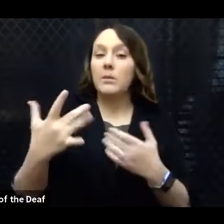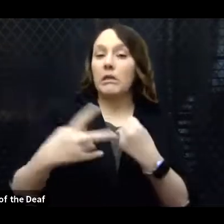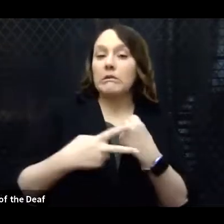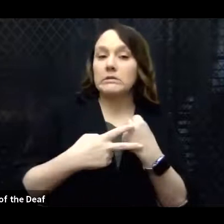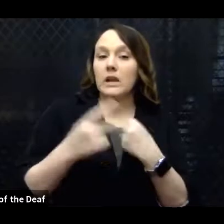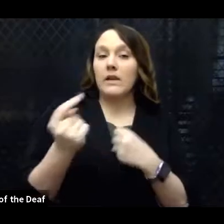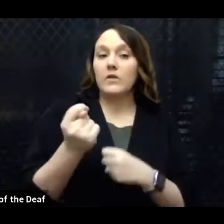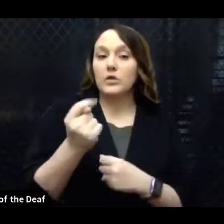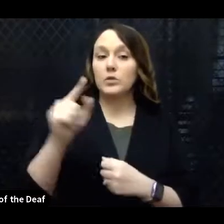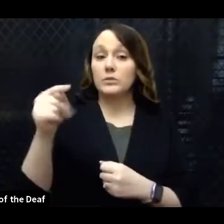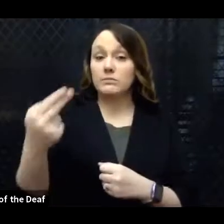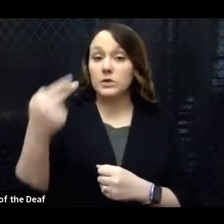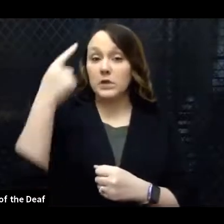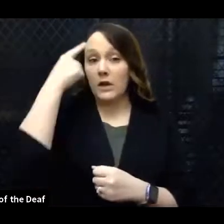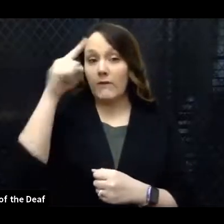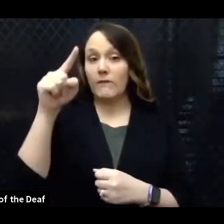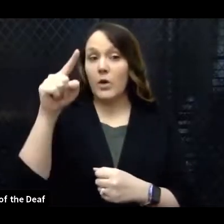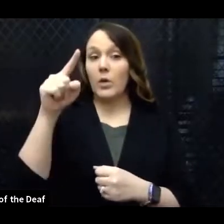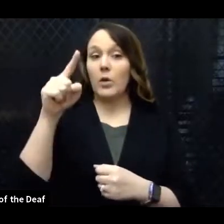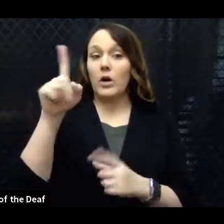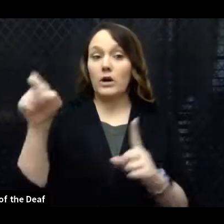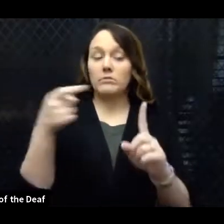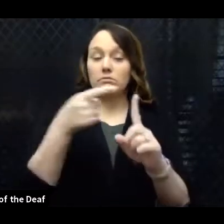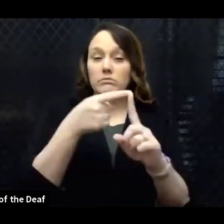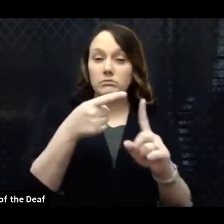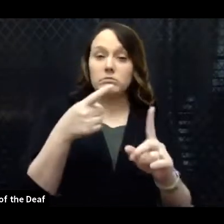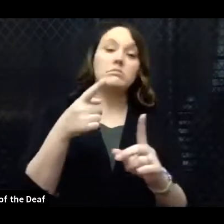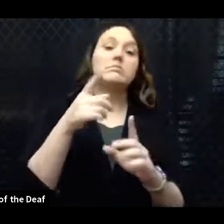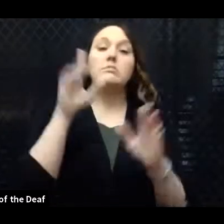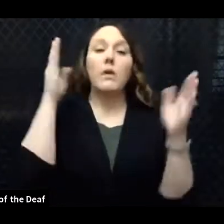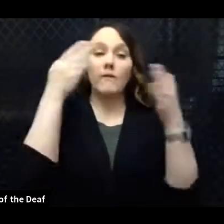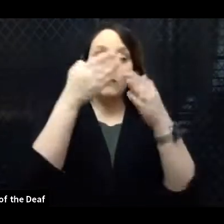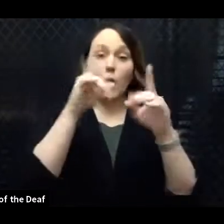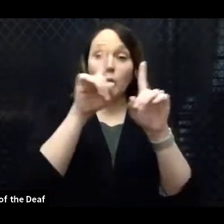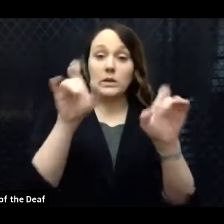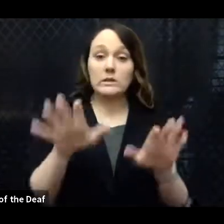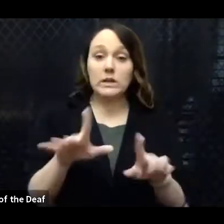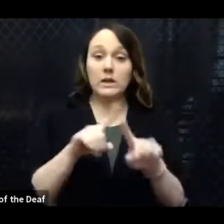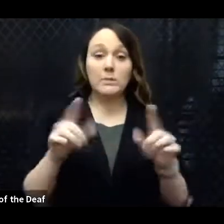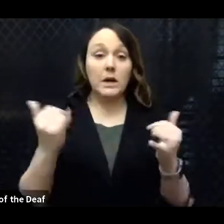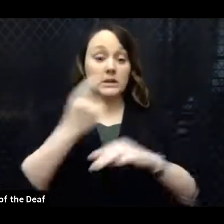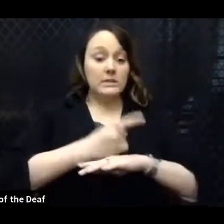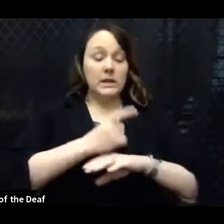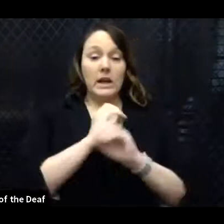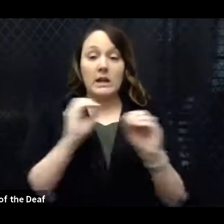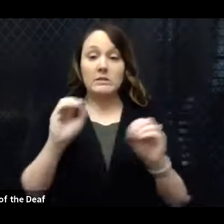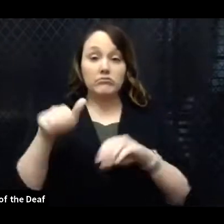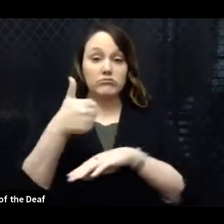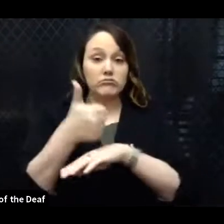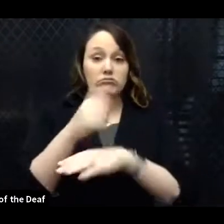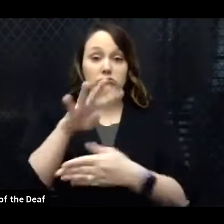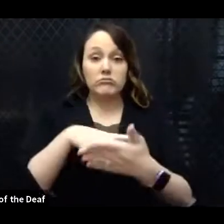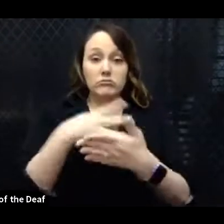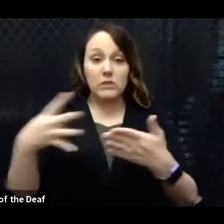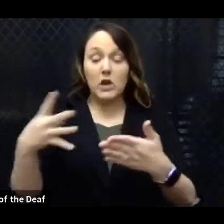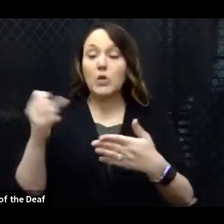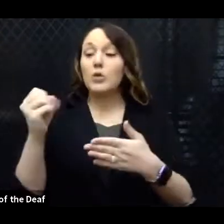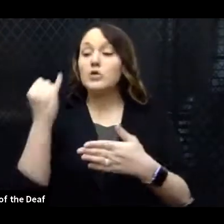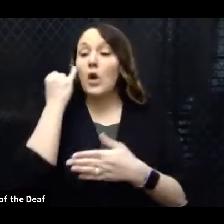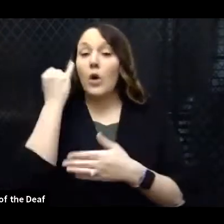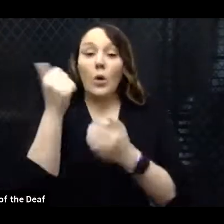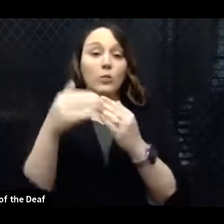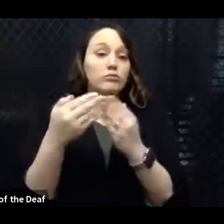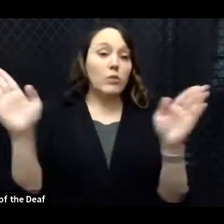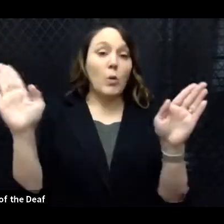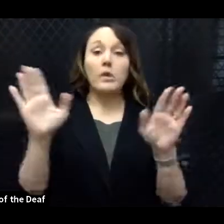and Thursdays for targeted testing, but today we didn't have any scheduled, so we've opened up the schedule. So anybody who wants to get tested